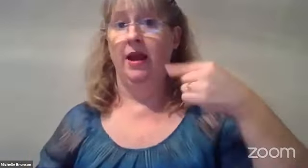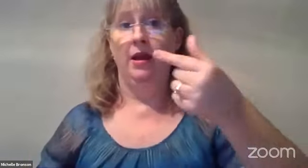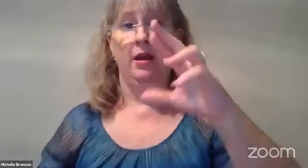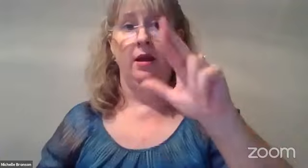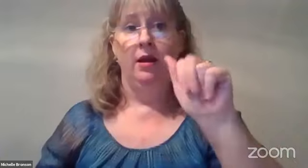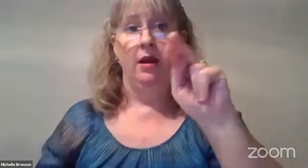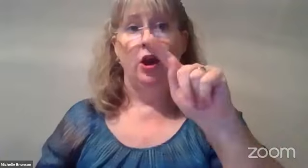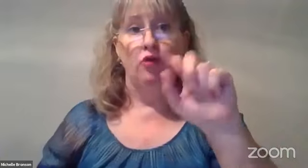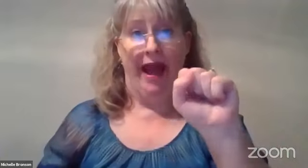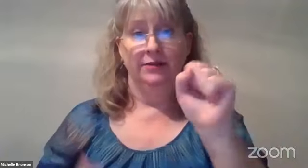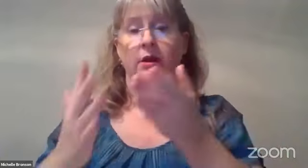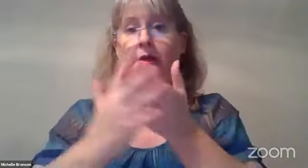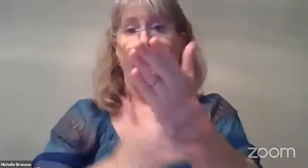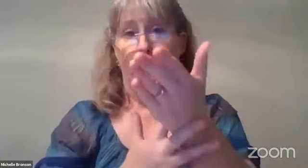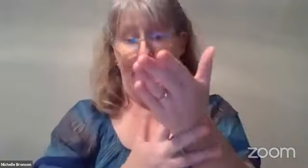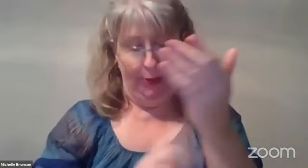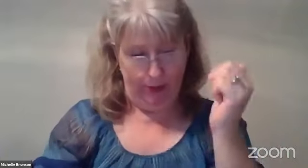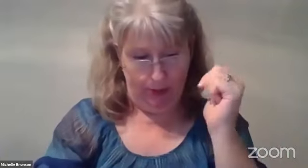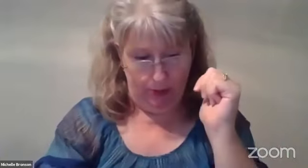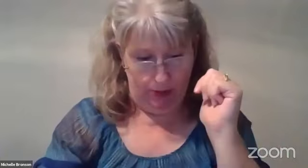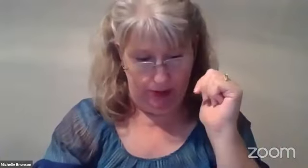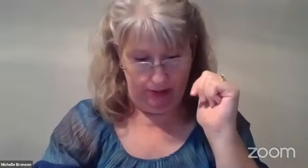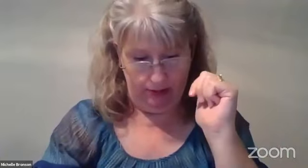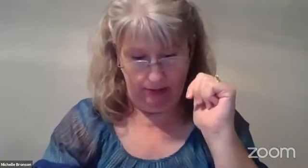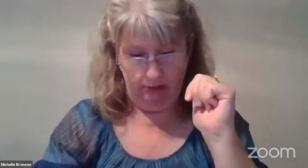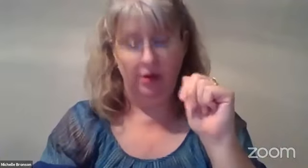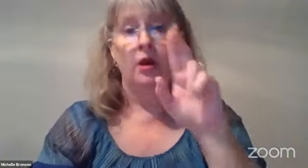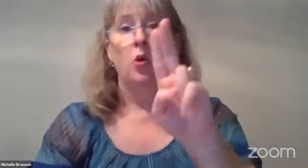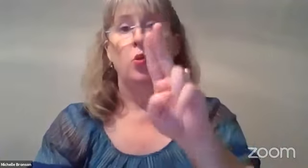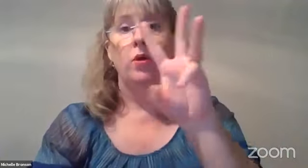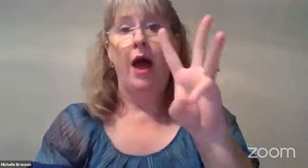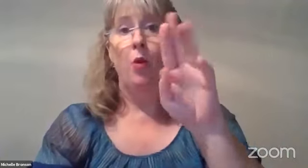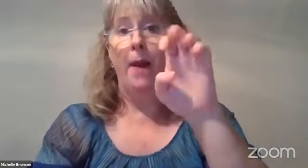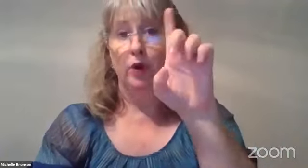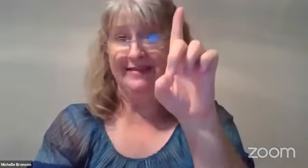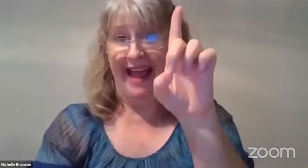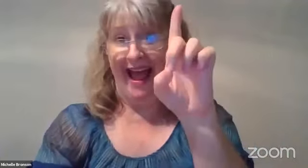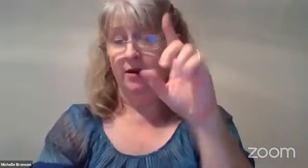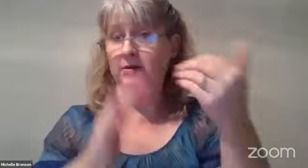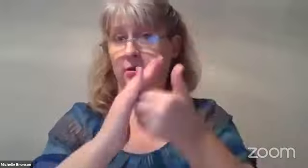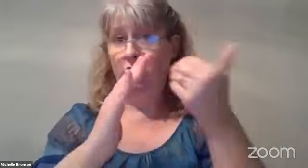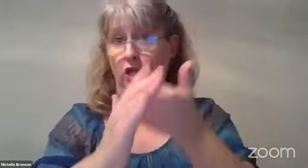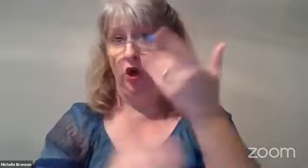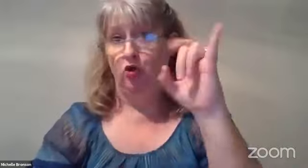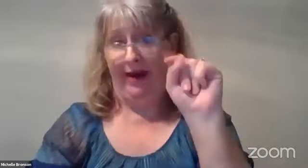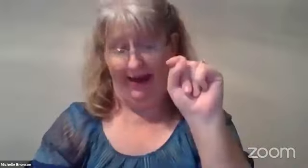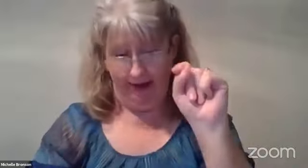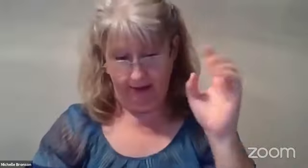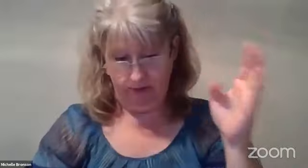Right now, we also applied for grants through United Way Merced.